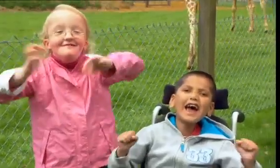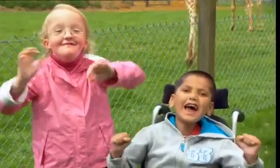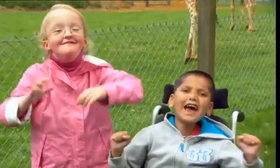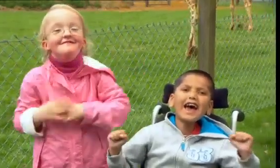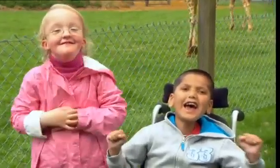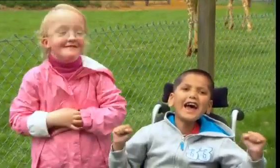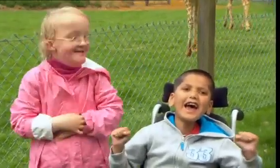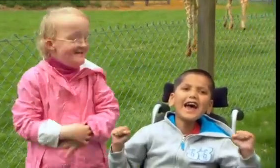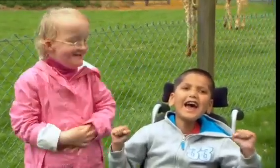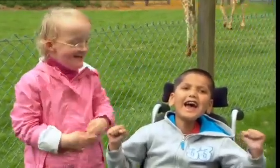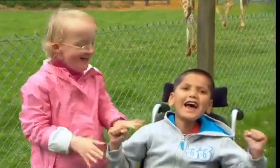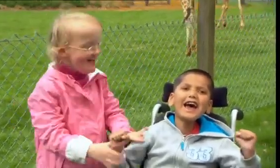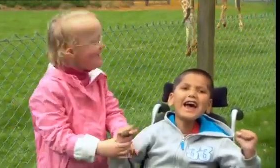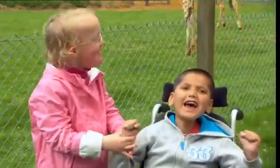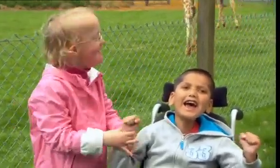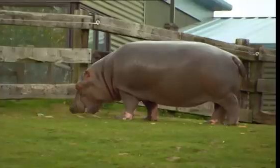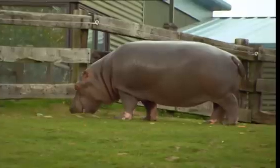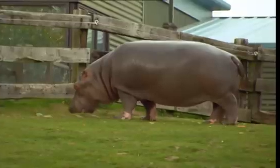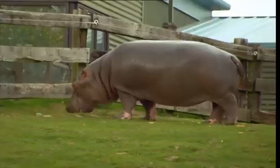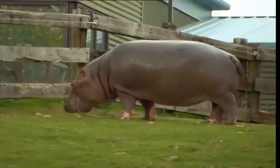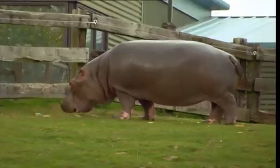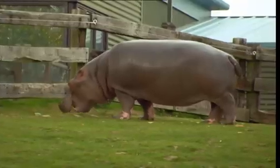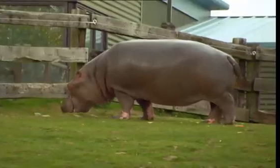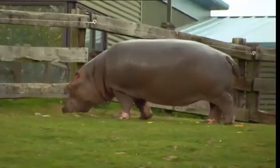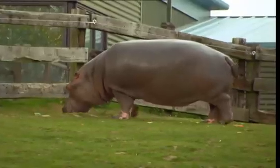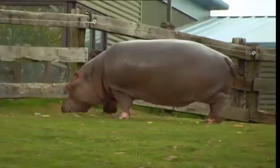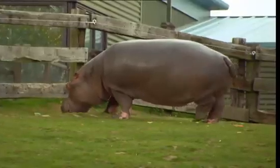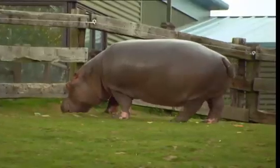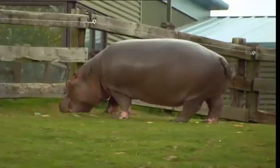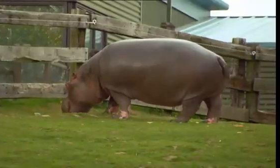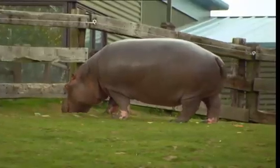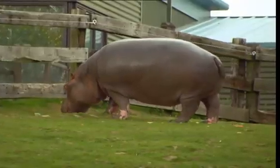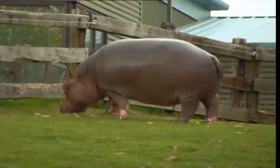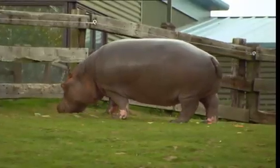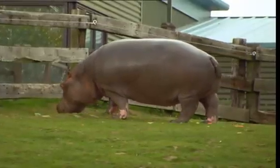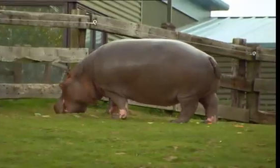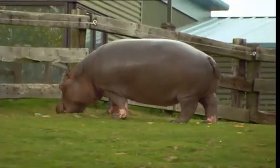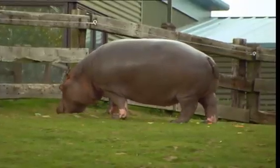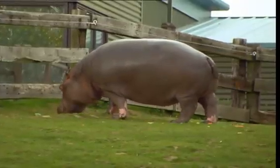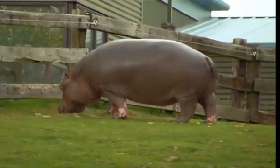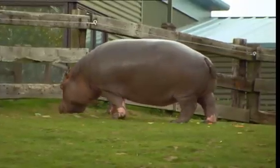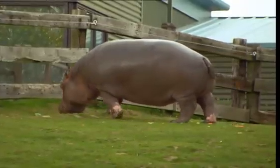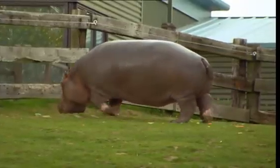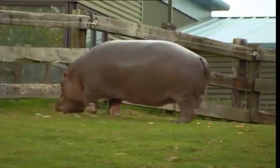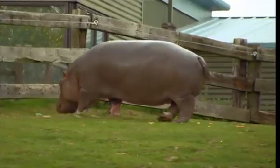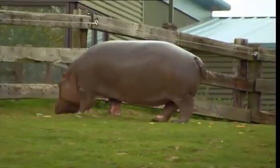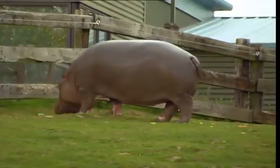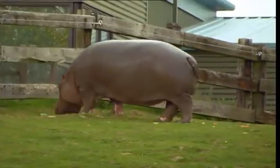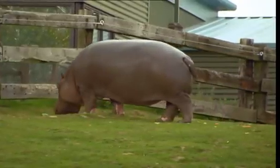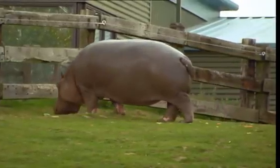Well done, guys. You've found the hippopotamus. Can you see the hippopotamus? Yes, there's the